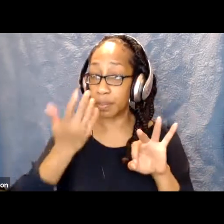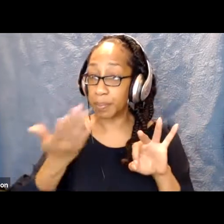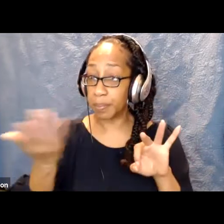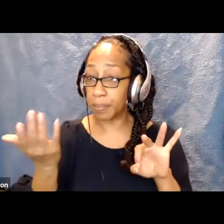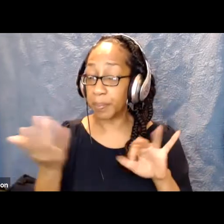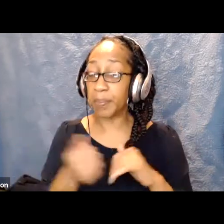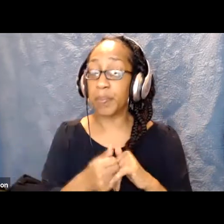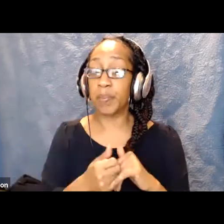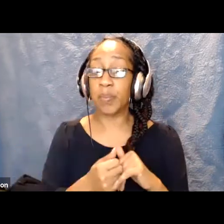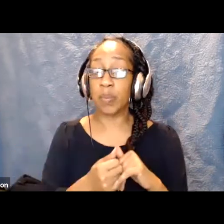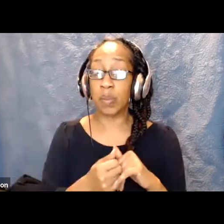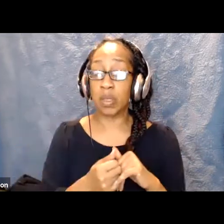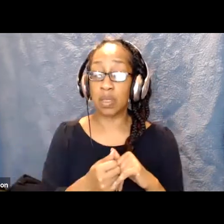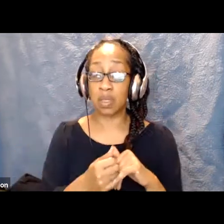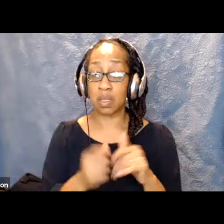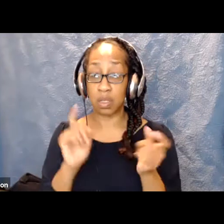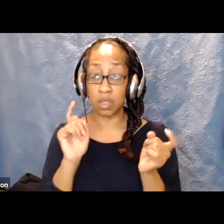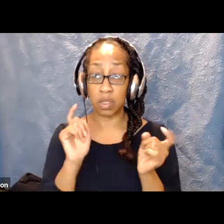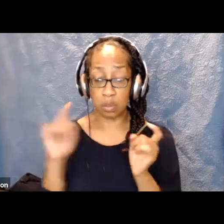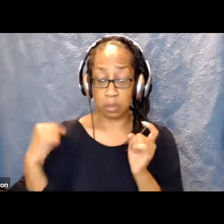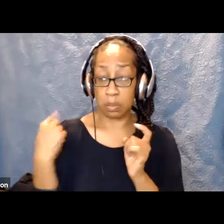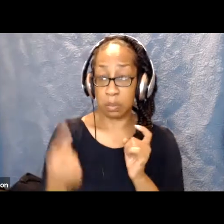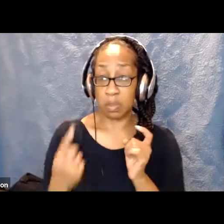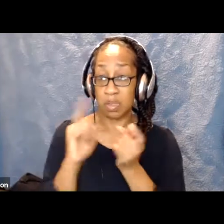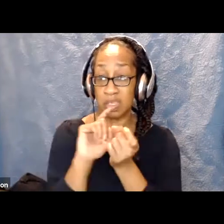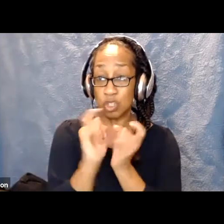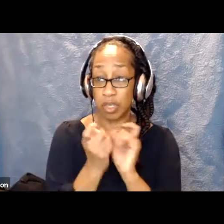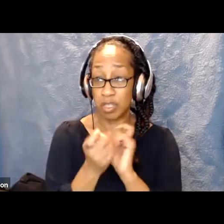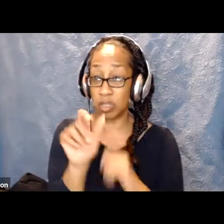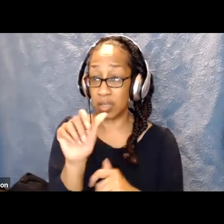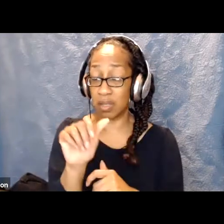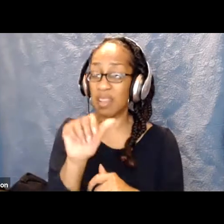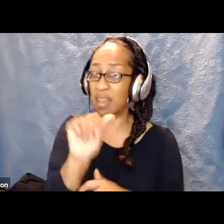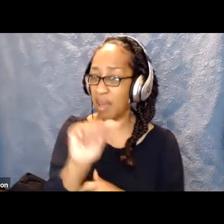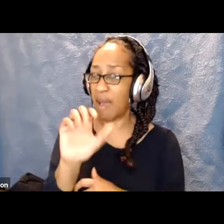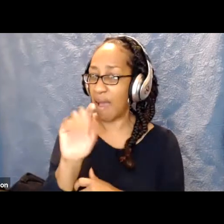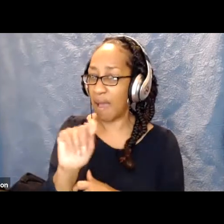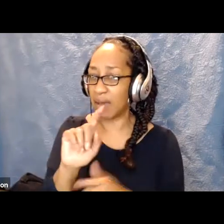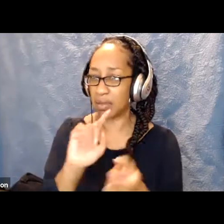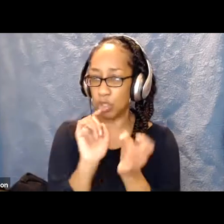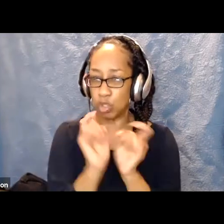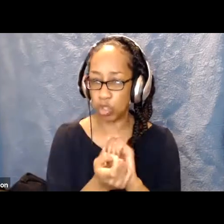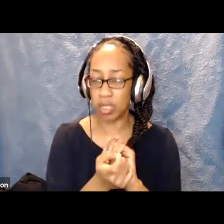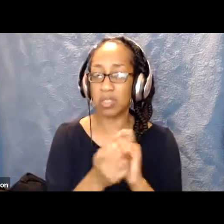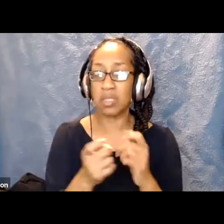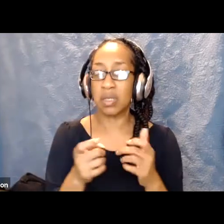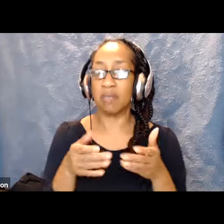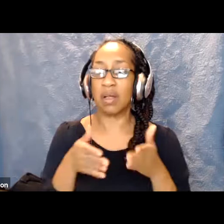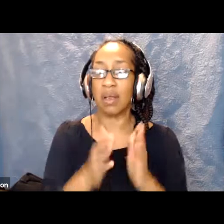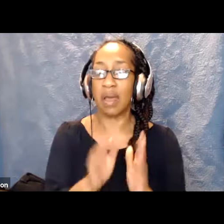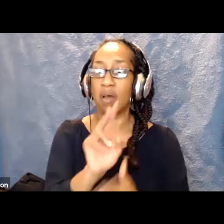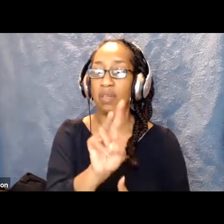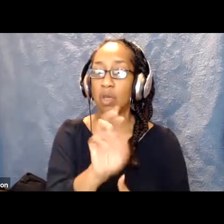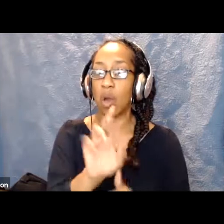is that the changes made to the Act allow VR agencies to